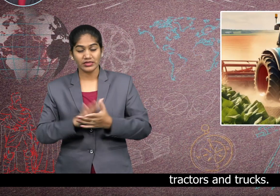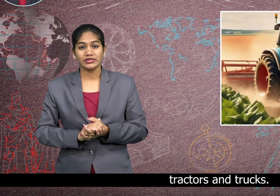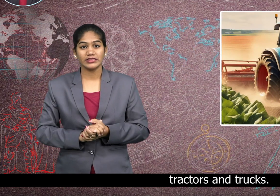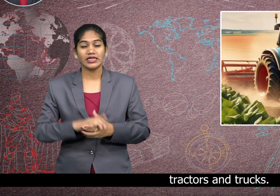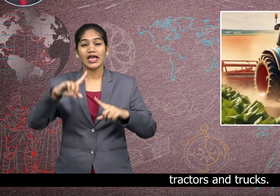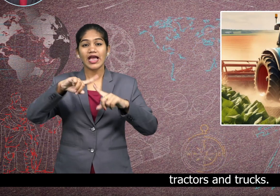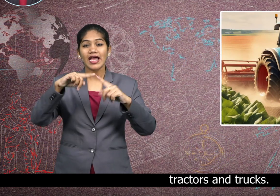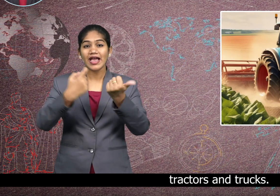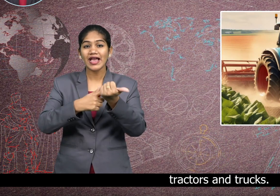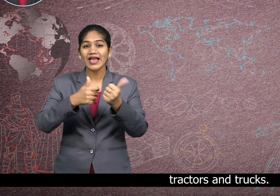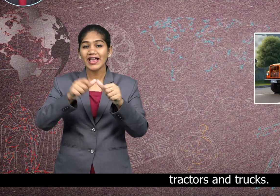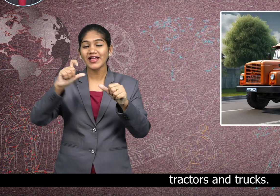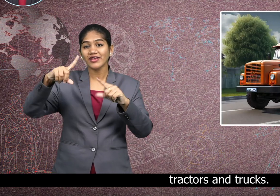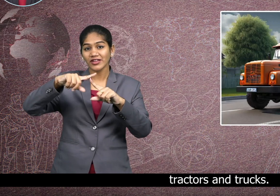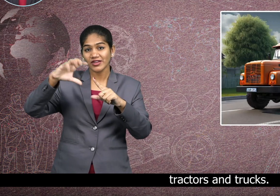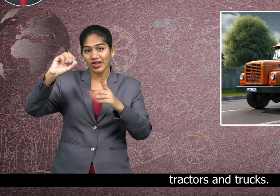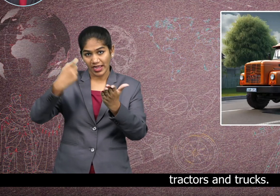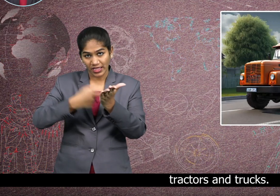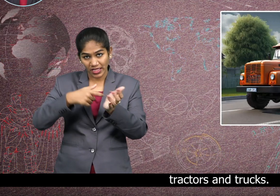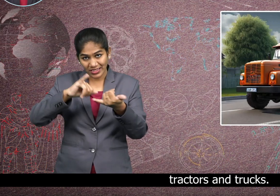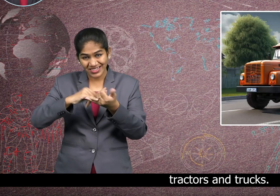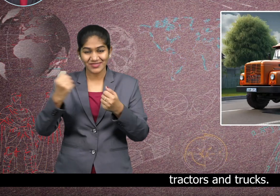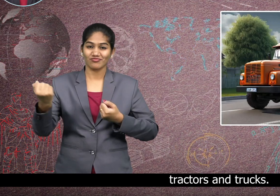tractors and trucks.